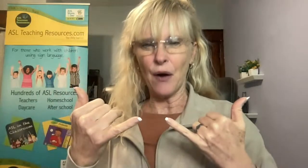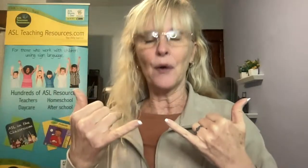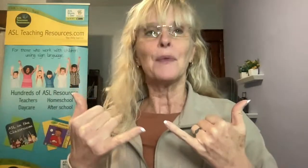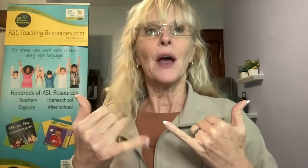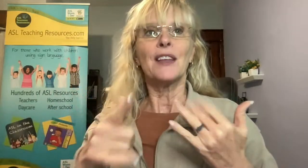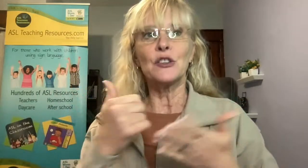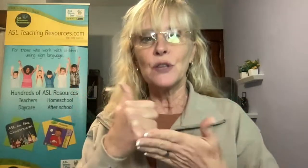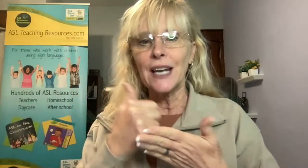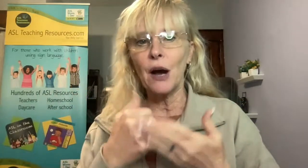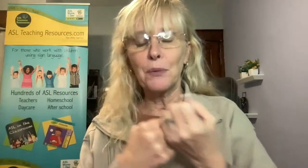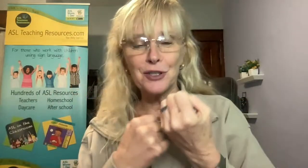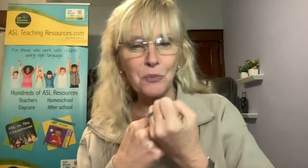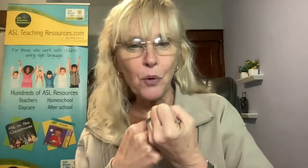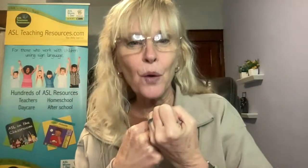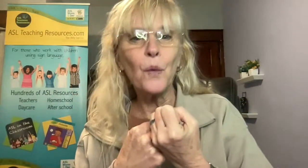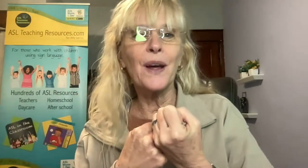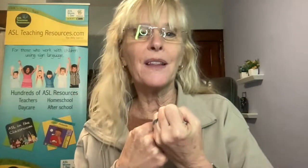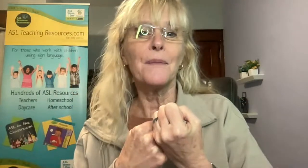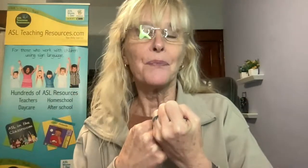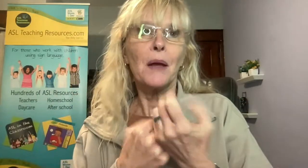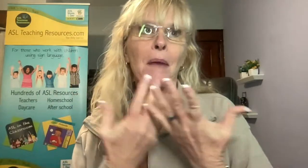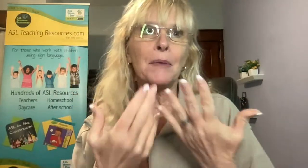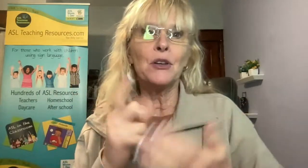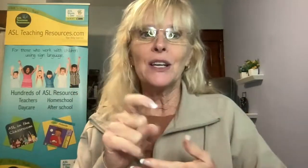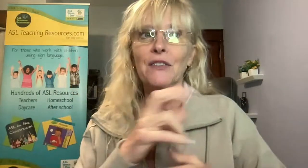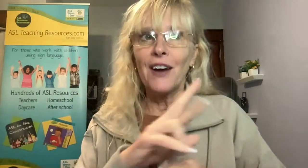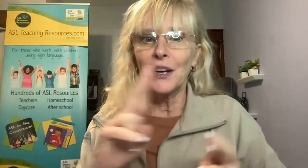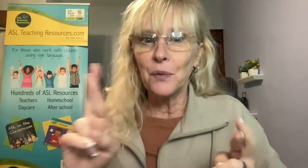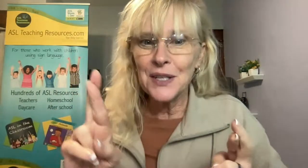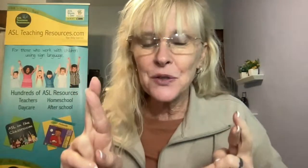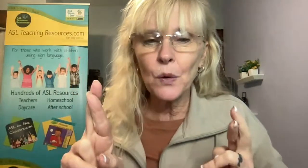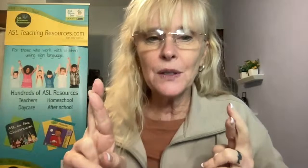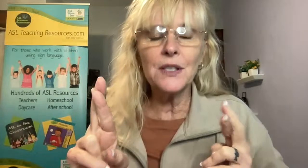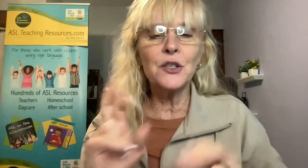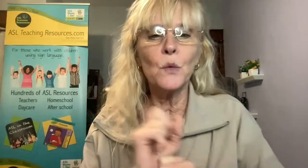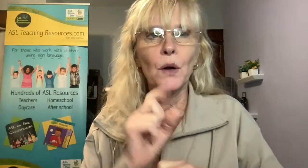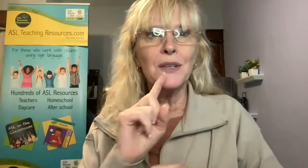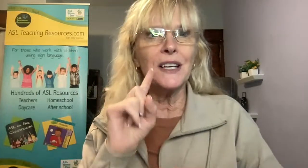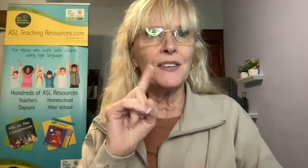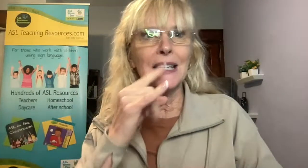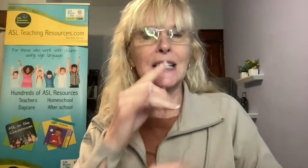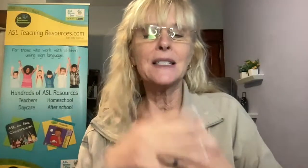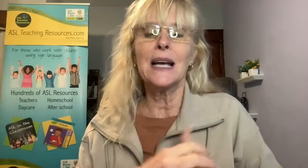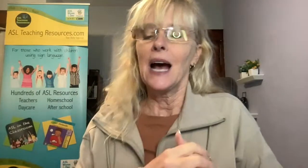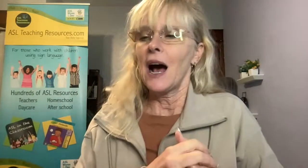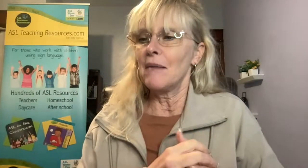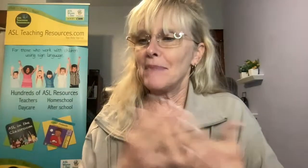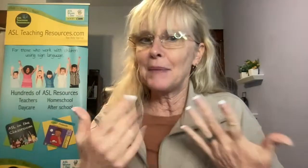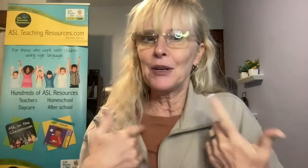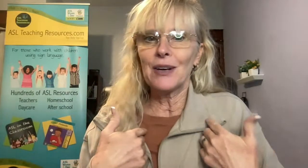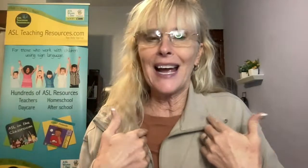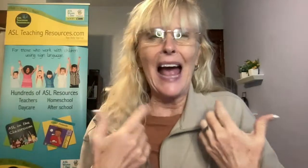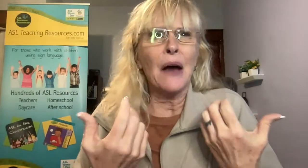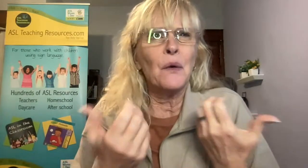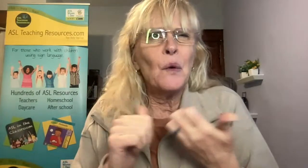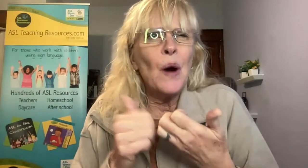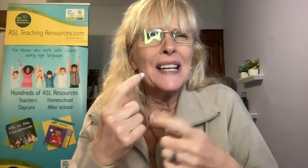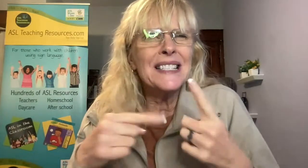now that you need help or support with, maybe you need to find a resource to work with deaf kids. Maybe you're like, how do I